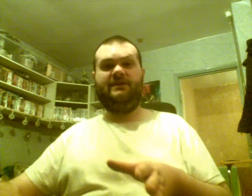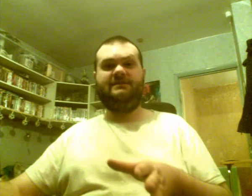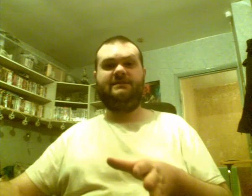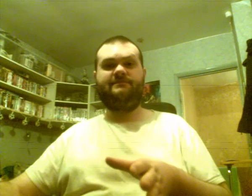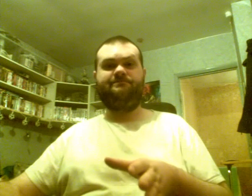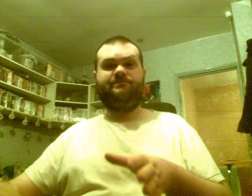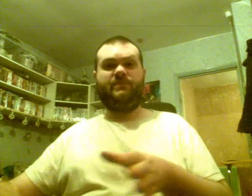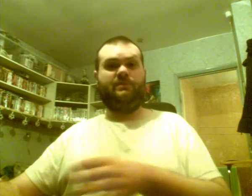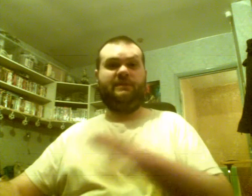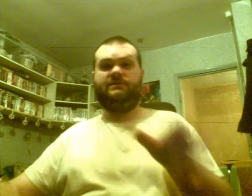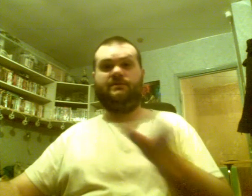eating now, or breakfast, or whatever.